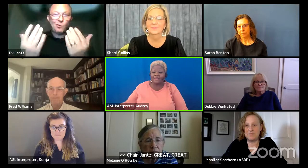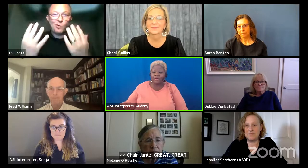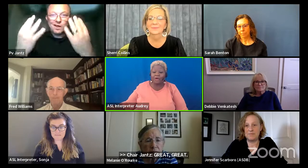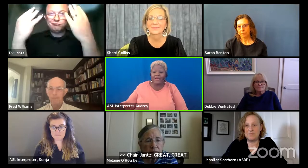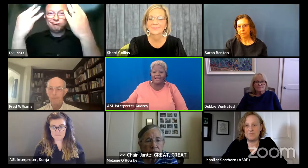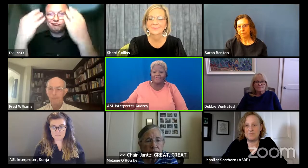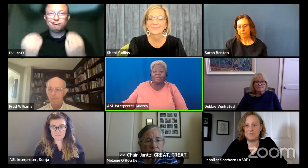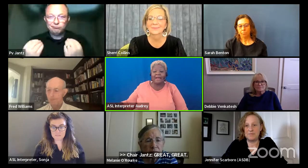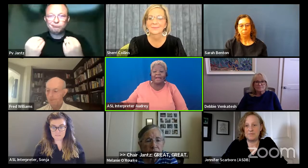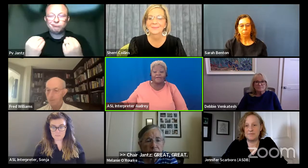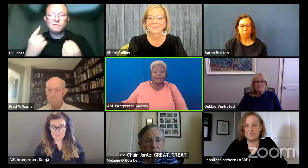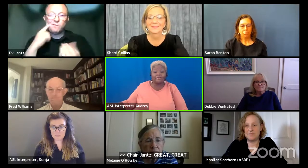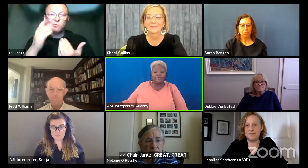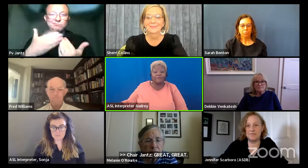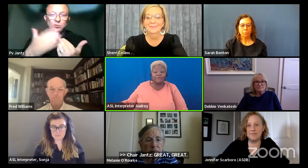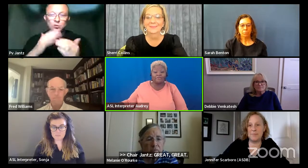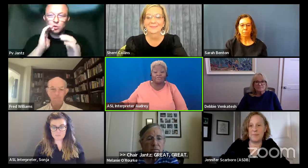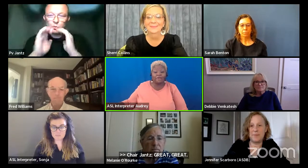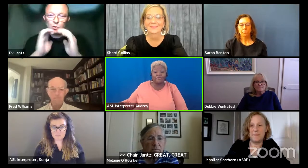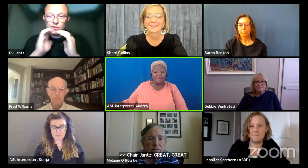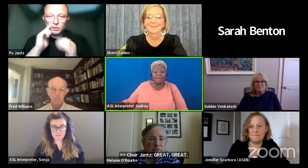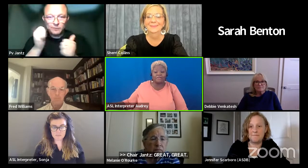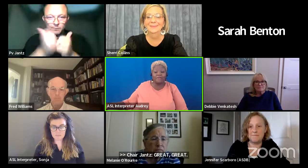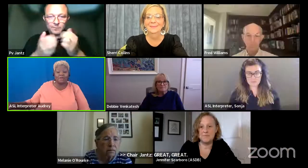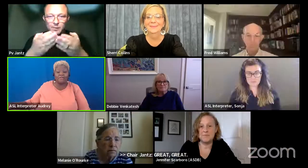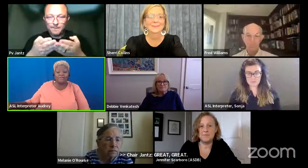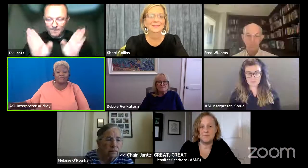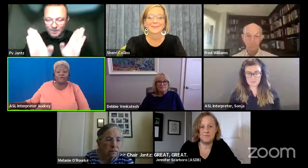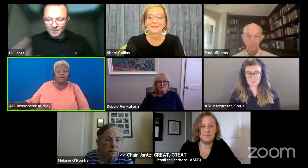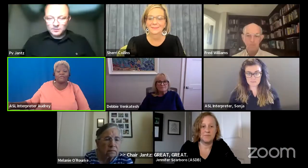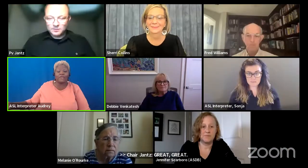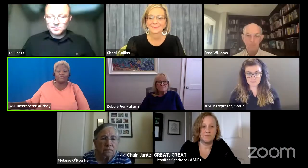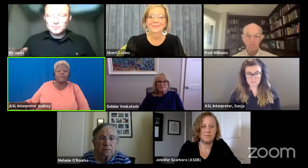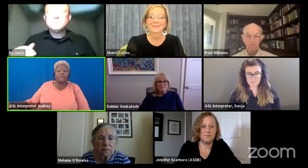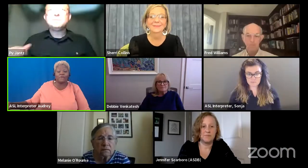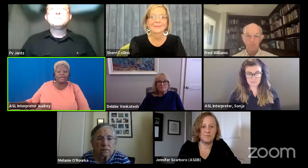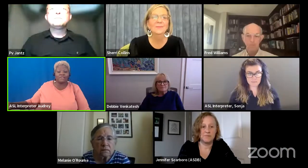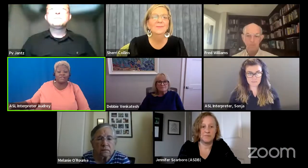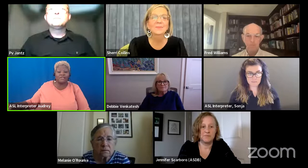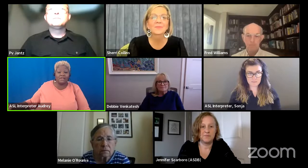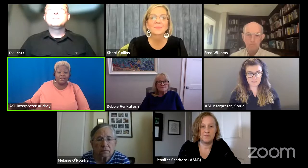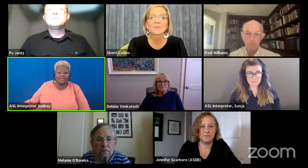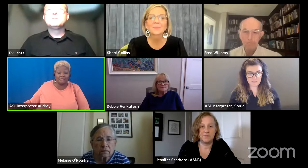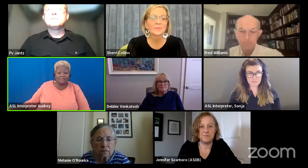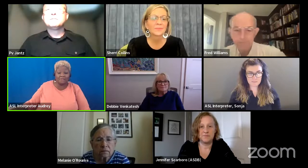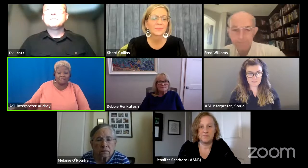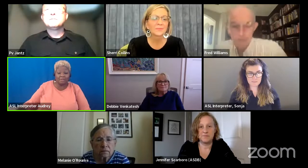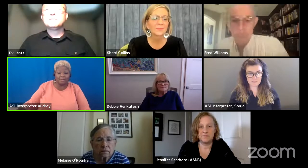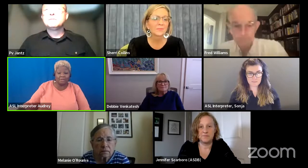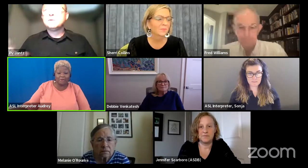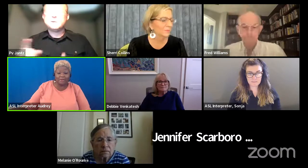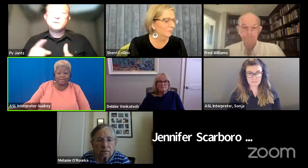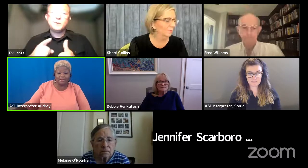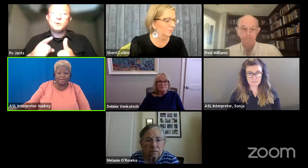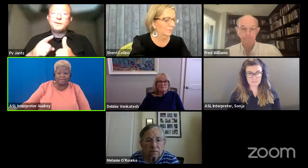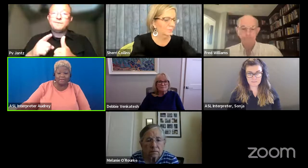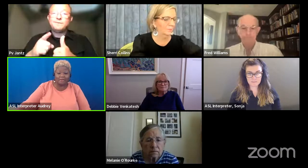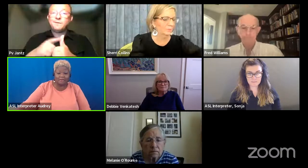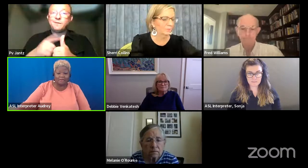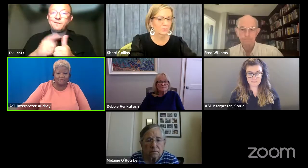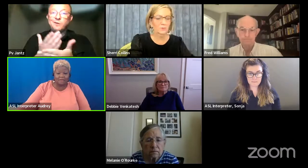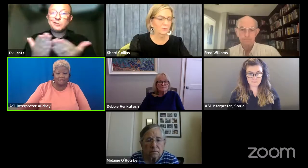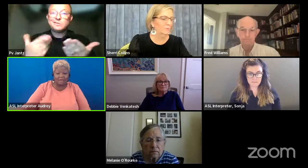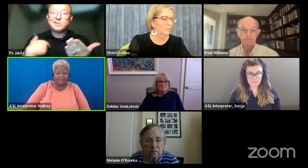I'd like to go ahead as a reminder, if your commissioners do not mind turning off your video feed for communication accessibility, that'd be great.